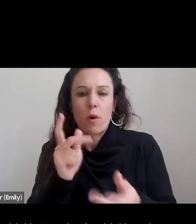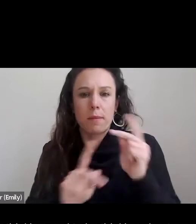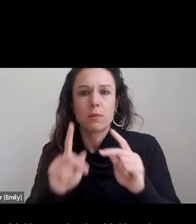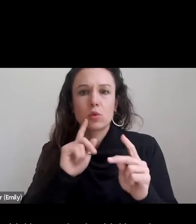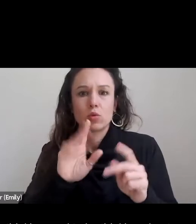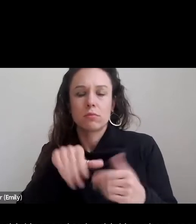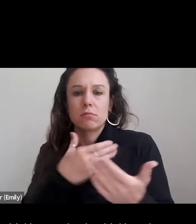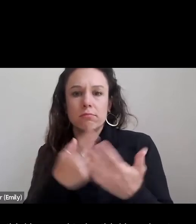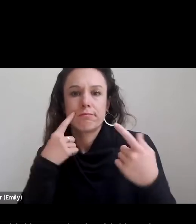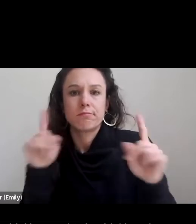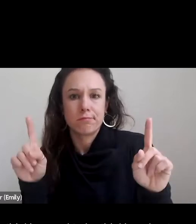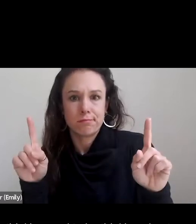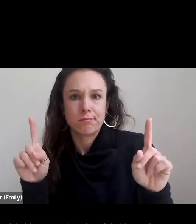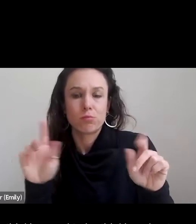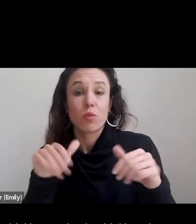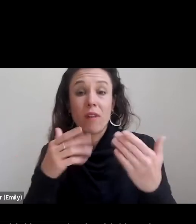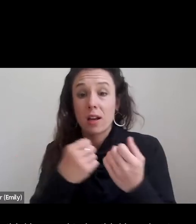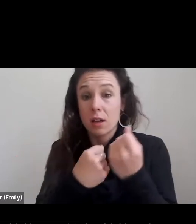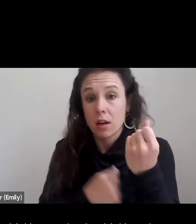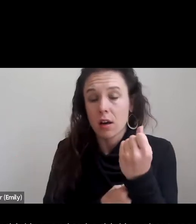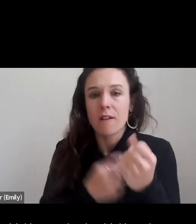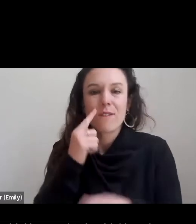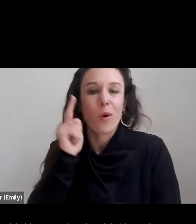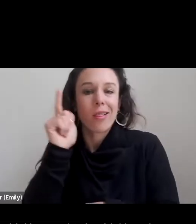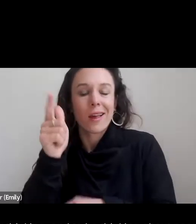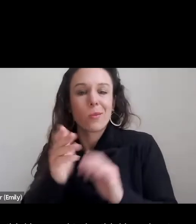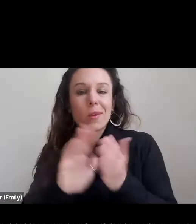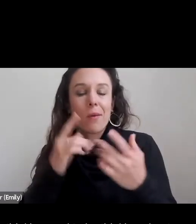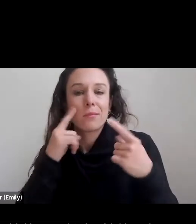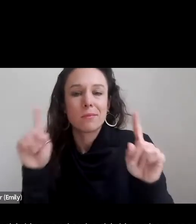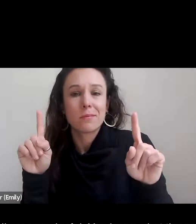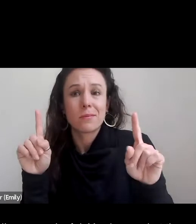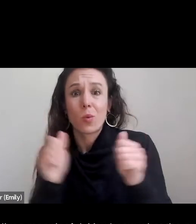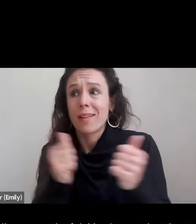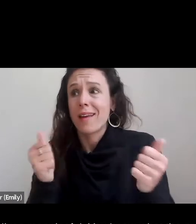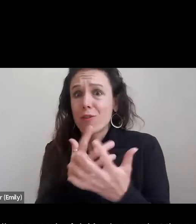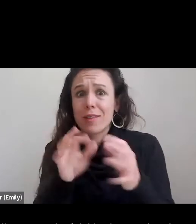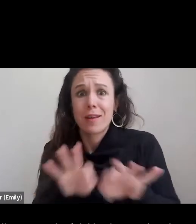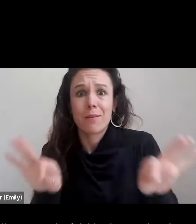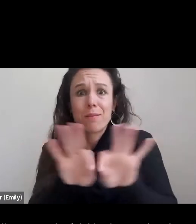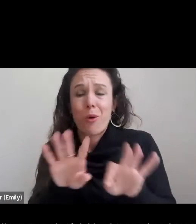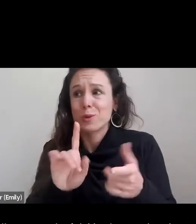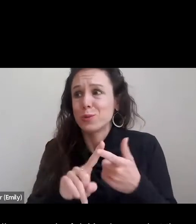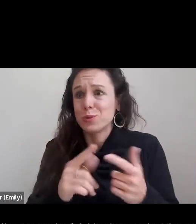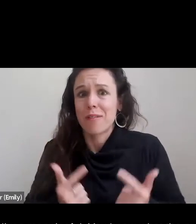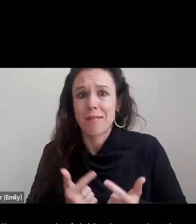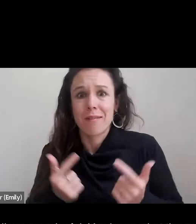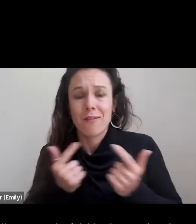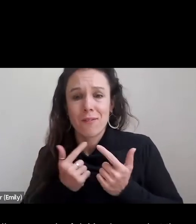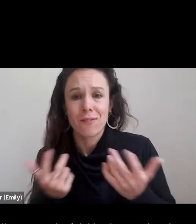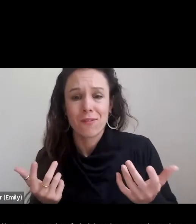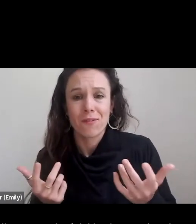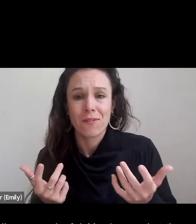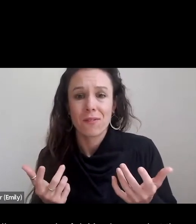people can be successful with all of those critical things that make our lives meaningful. What the